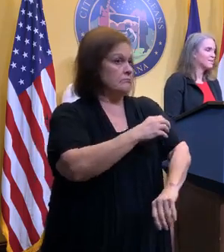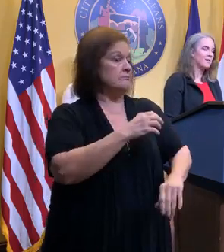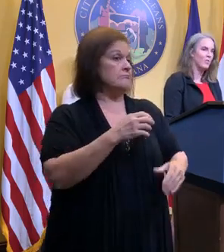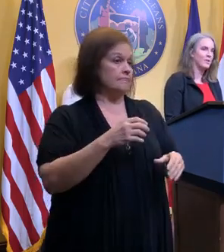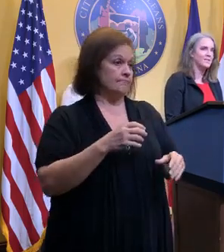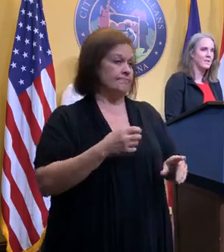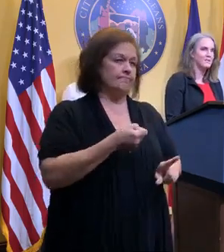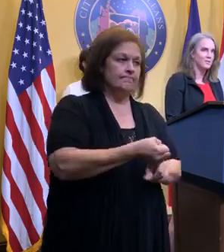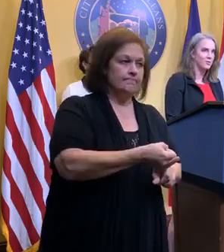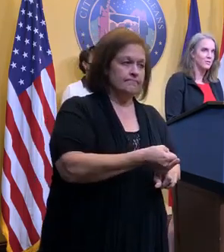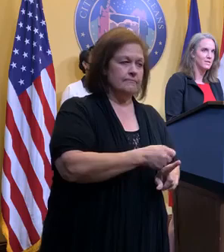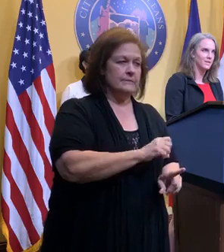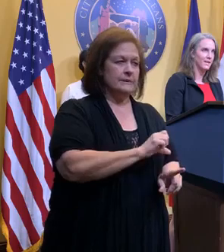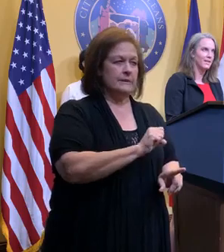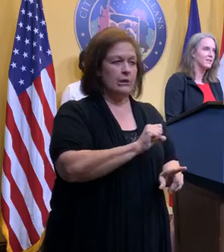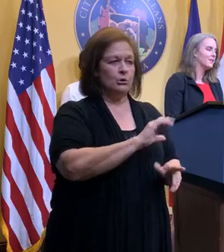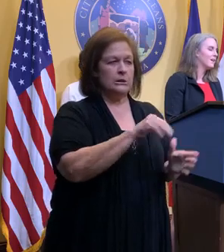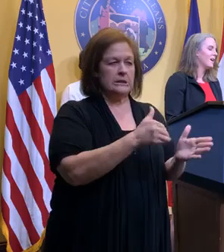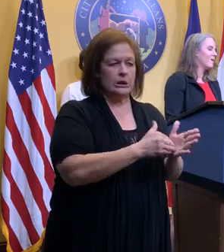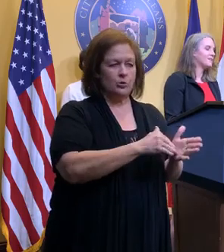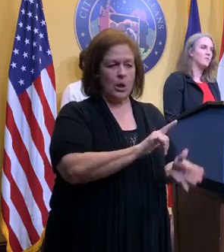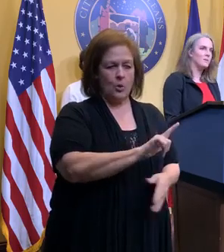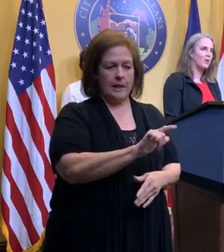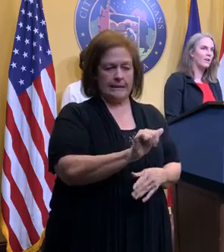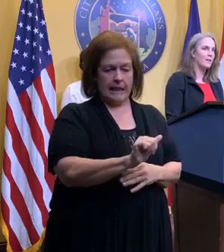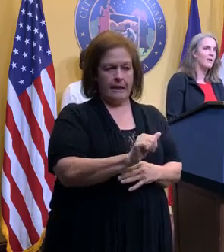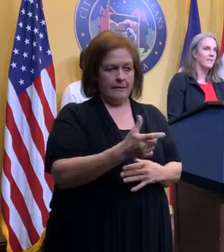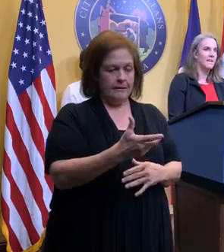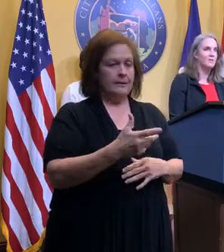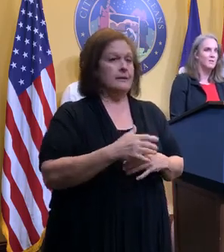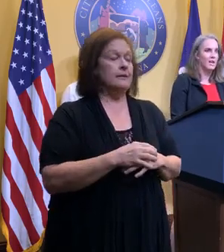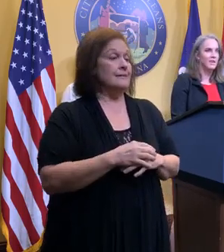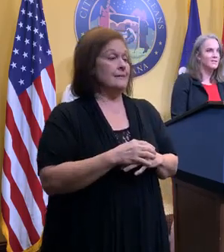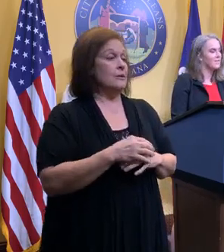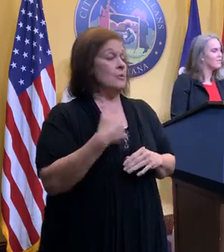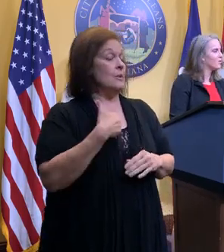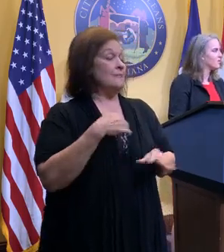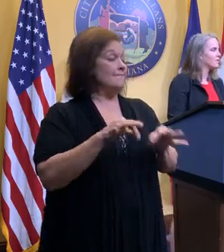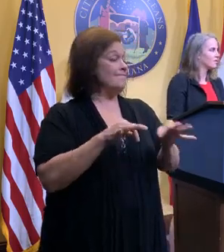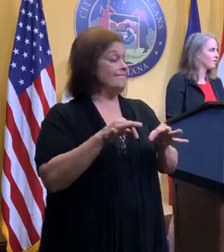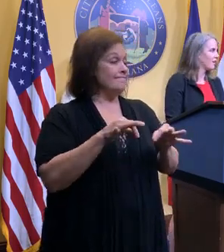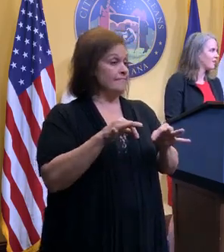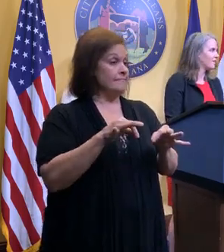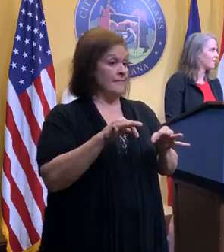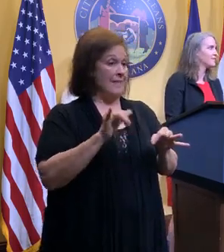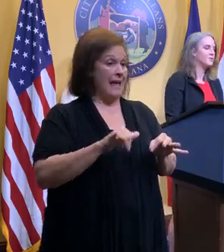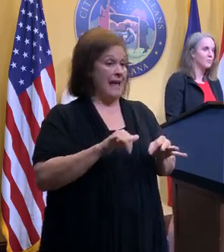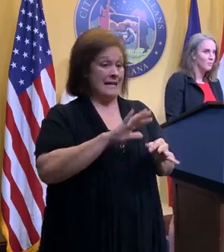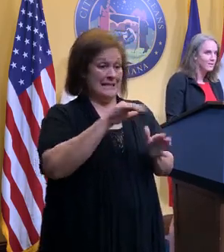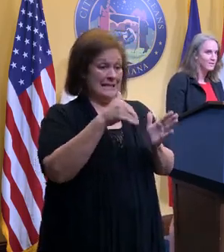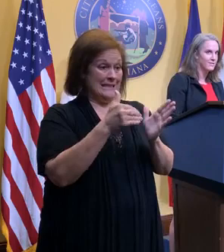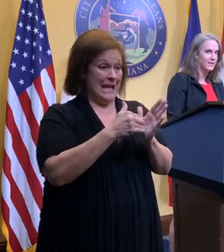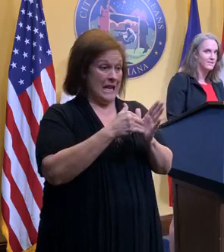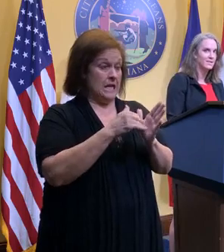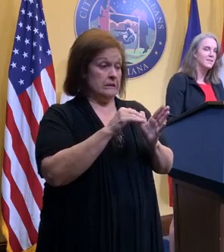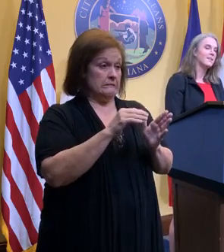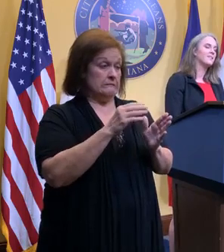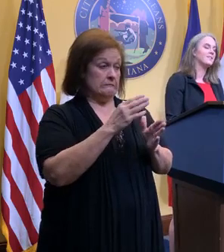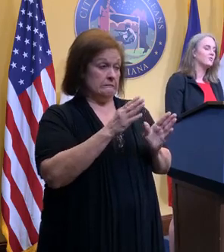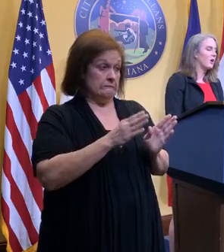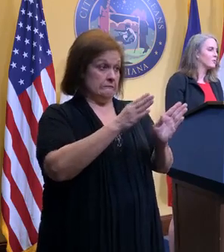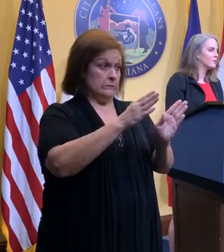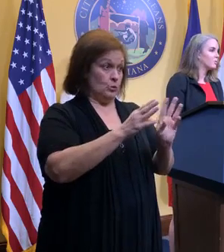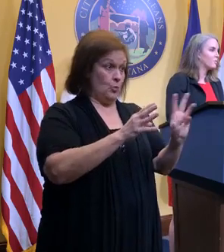strong hurricane somewhere in south central Louisiana. As we've been talking about the last few days, even though the center line is to the west of